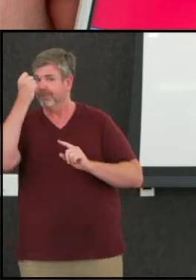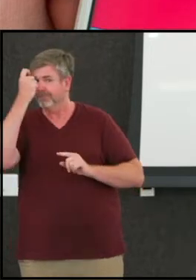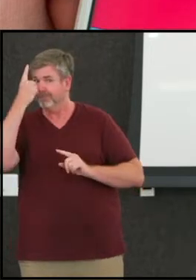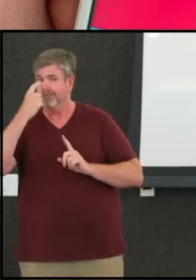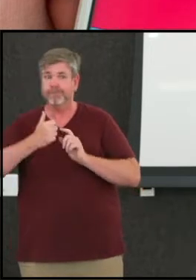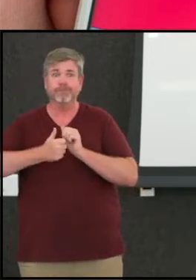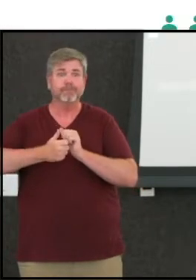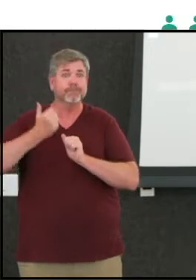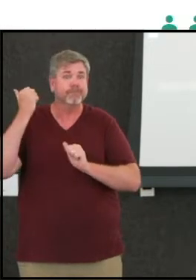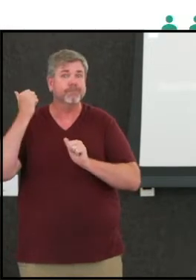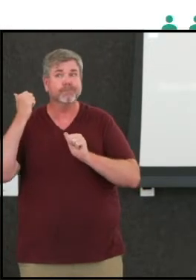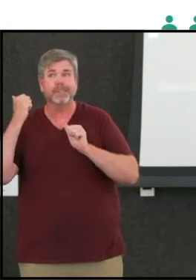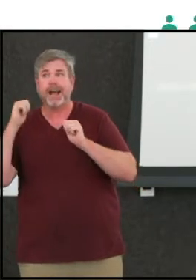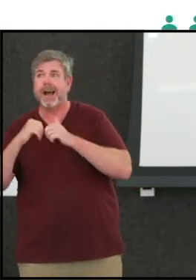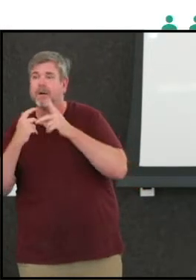Next.